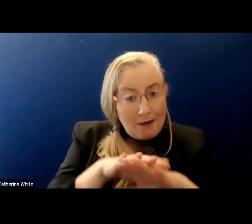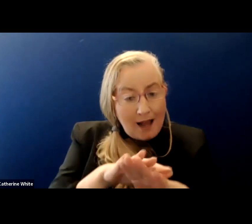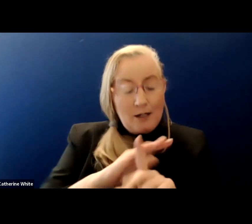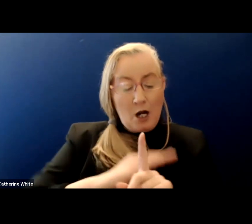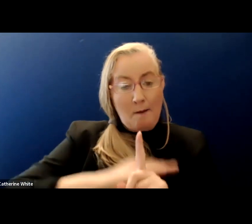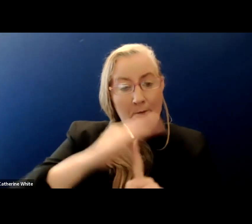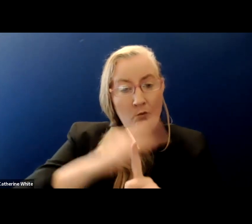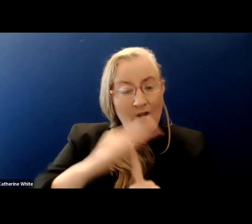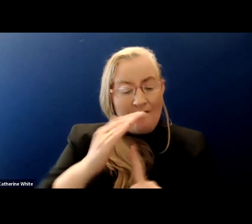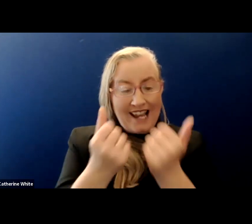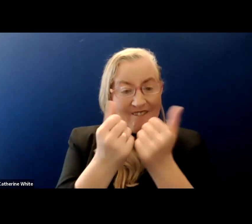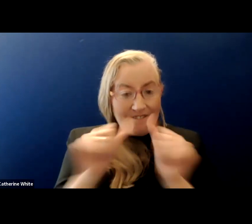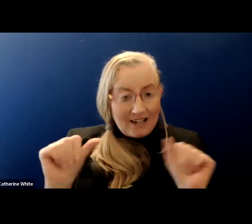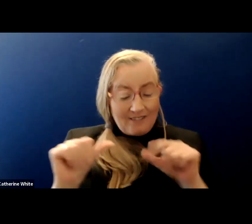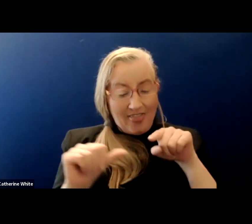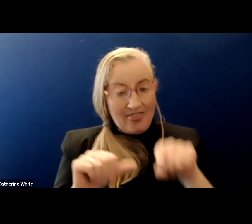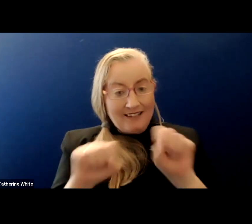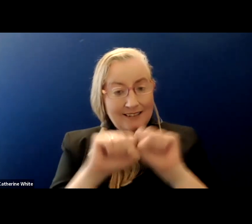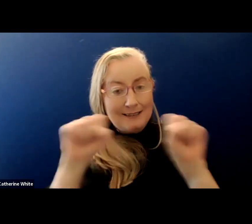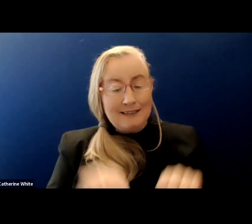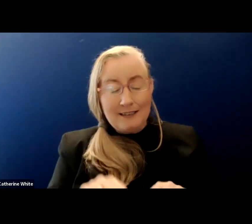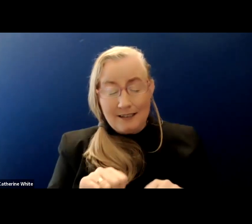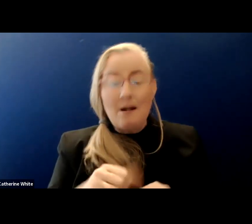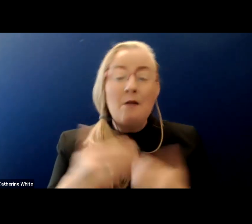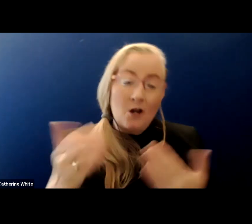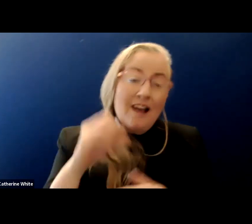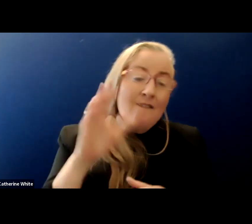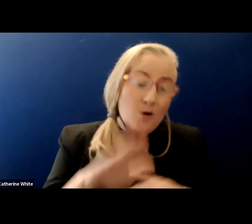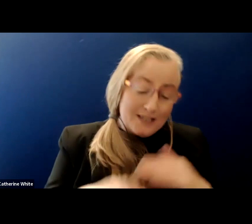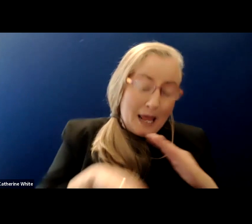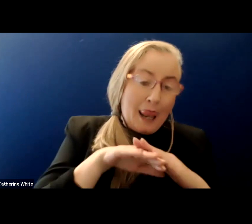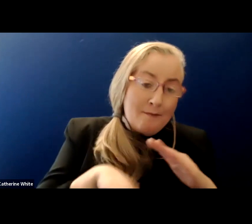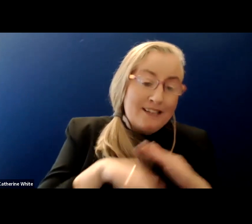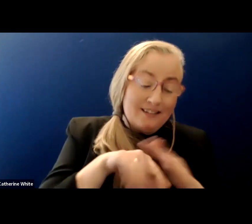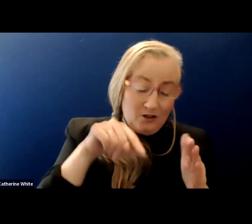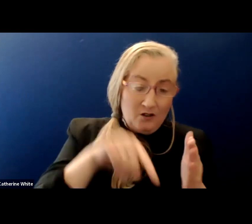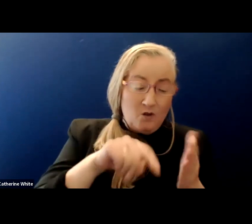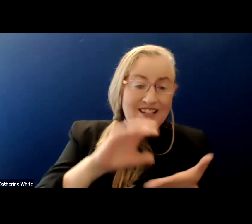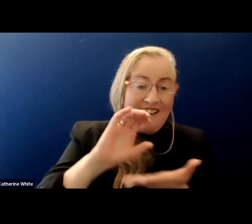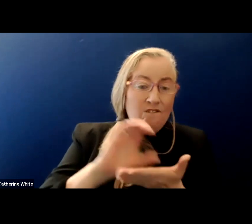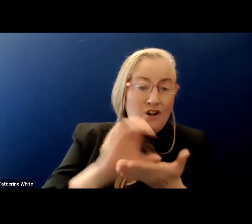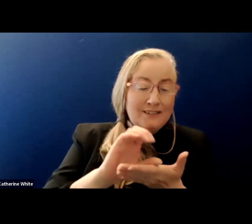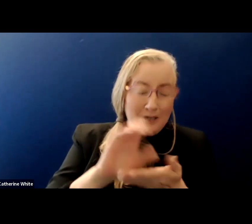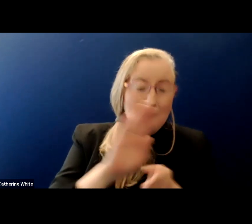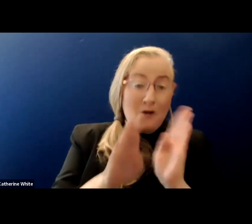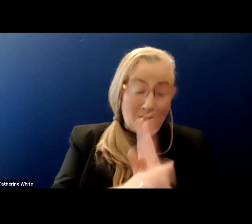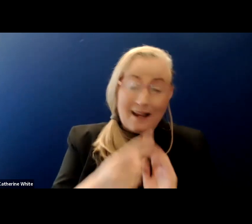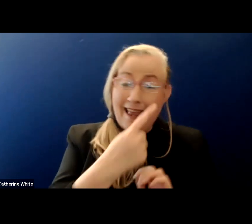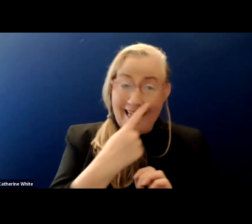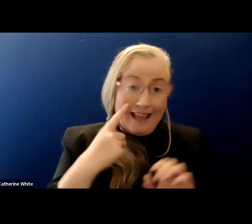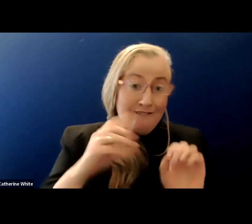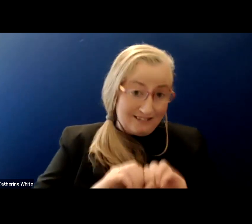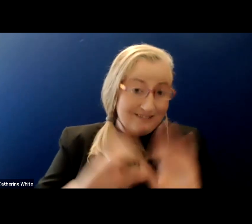the effectiveness of this system. But of course, I think the limitations of those funds will become evident. Now, they've talked